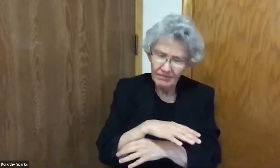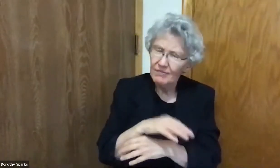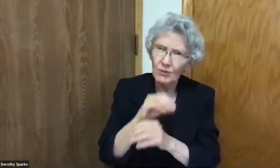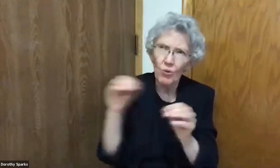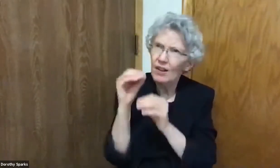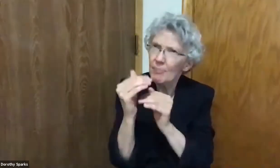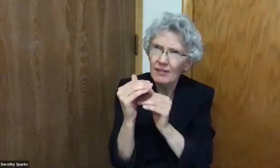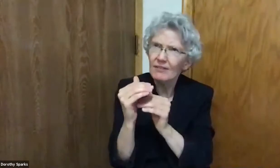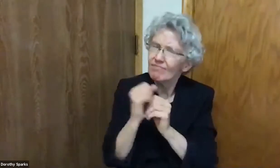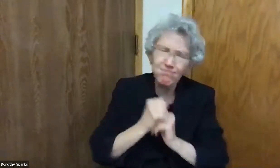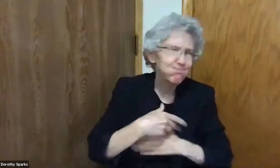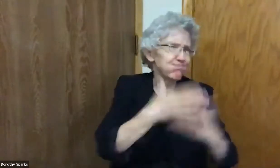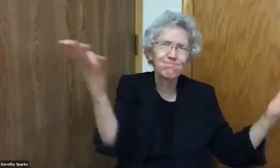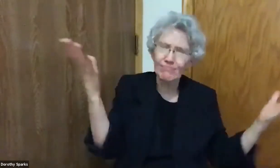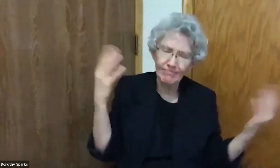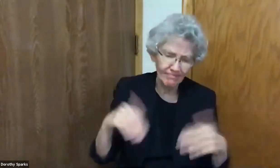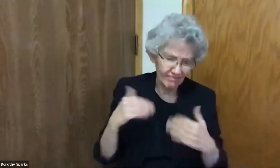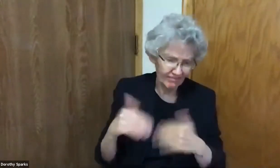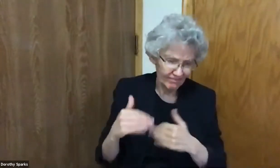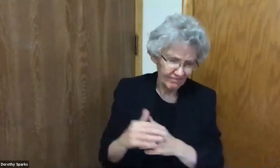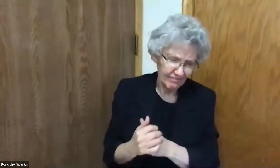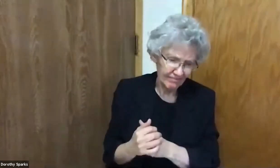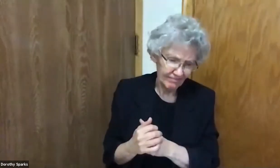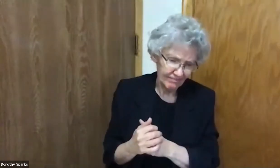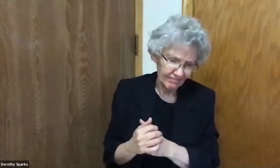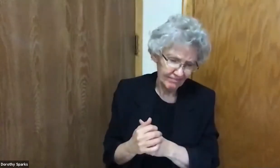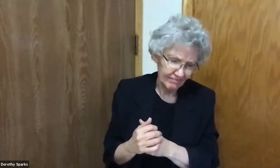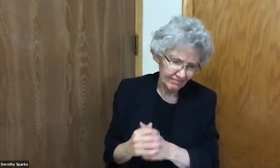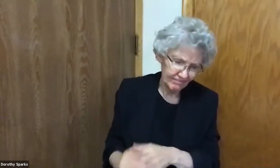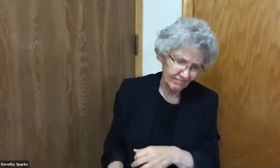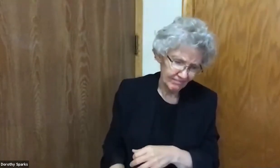God, your affection for humanity has no limit.